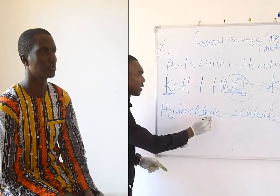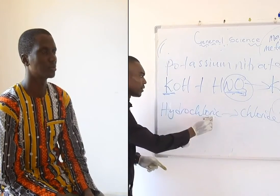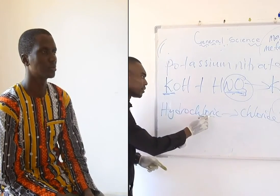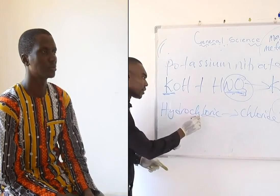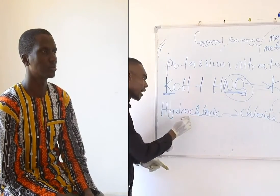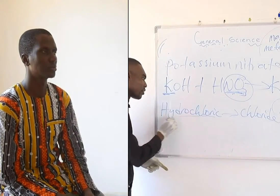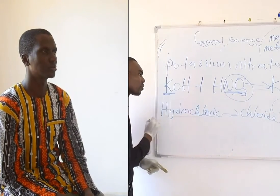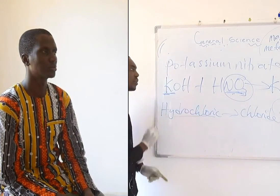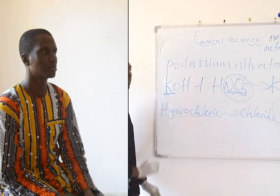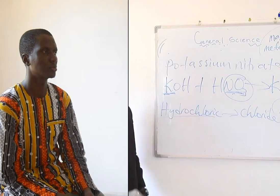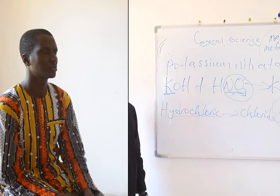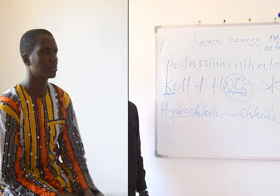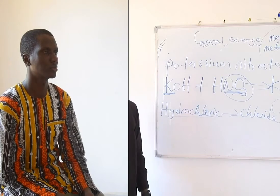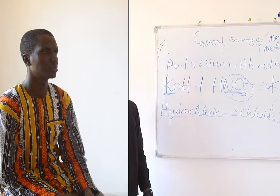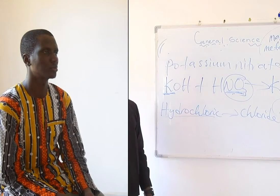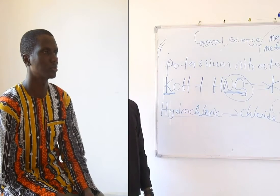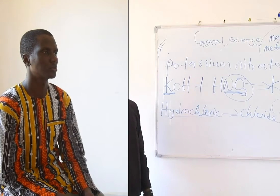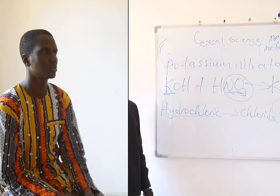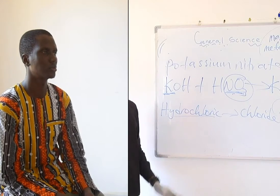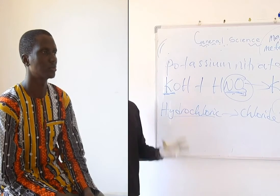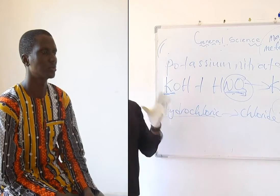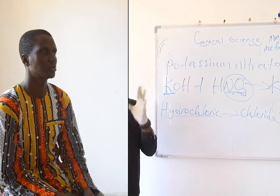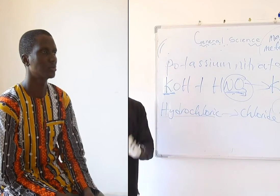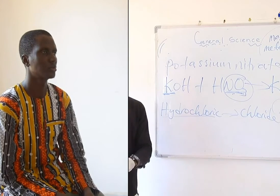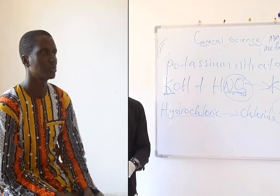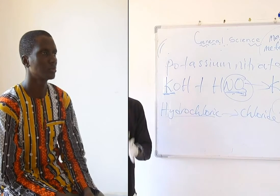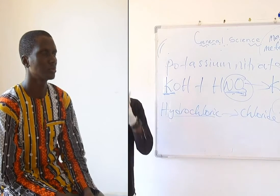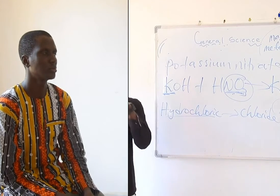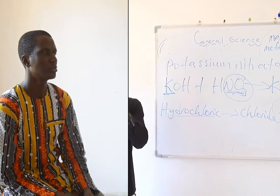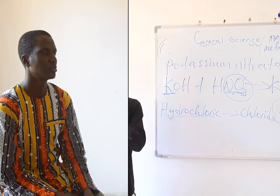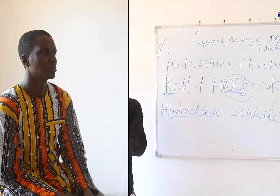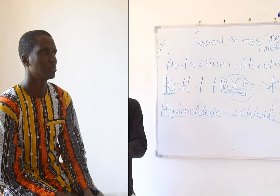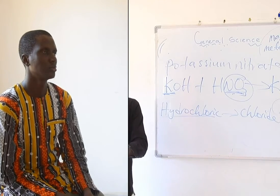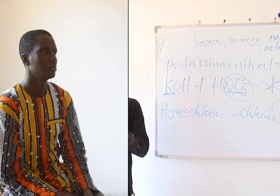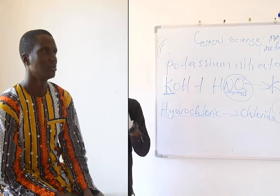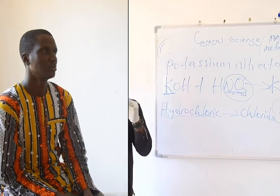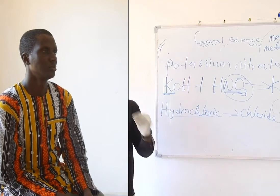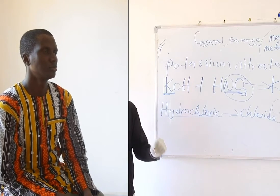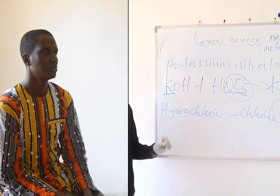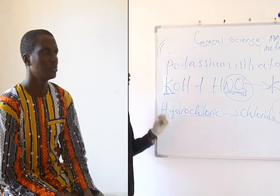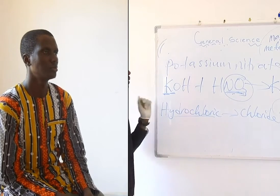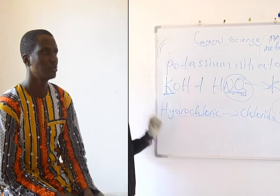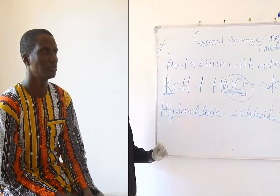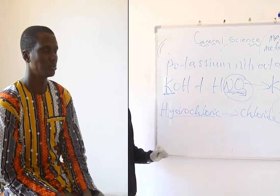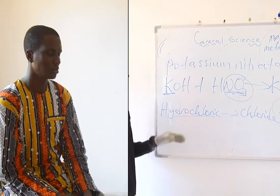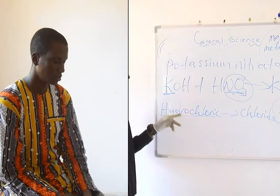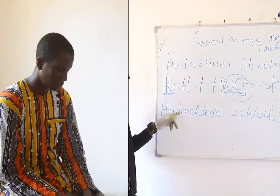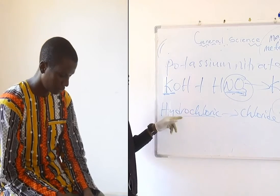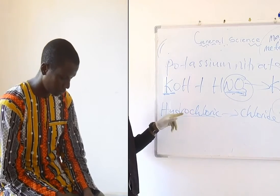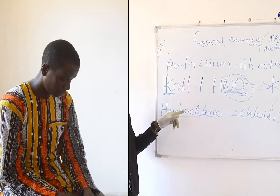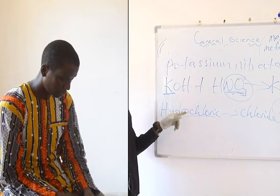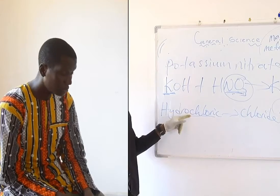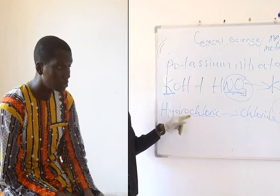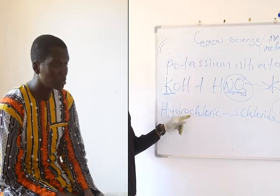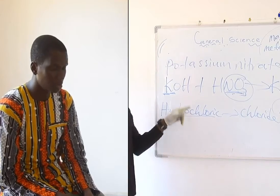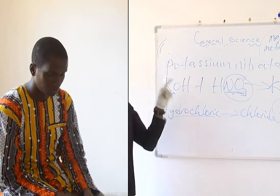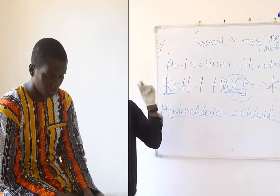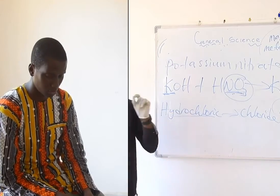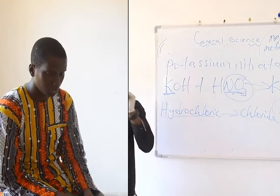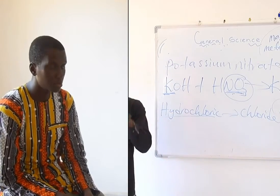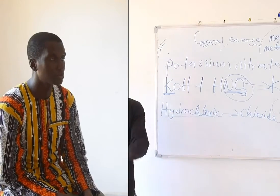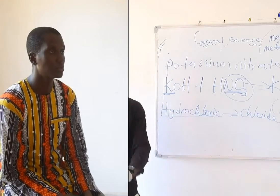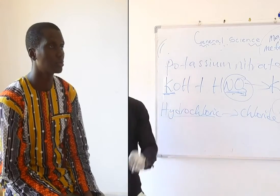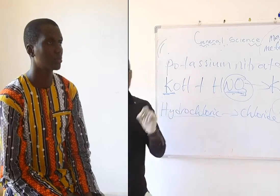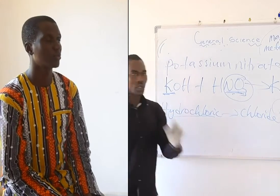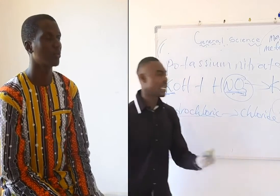where? The hydrochloric acid. So any salt that is formed from a combination of a metal and hydrochloric acid, the